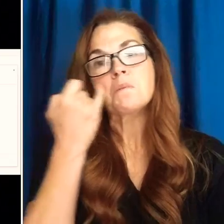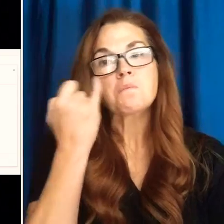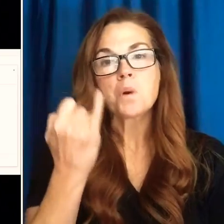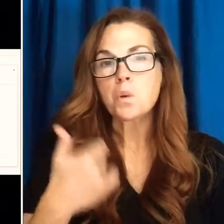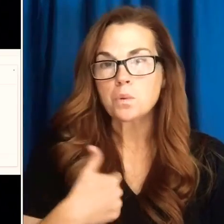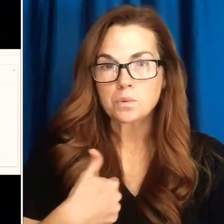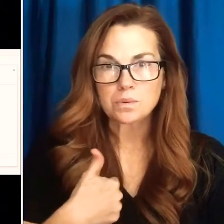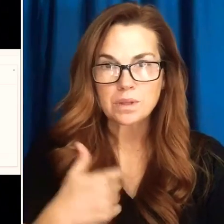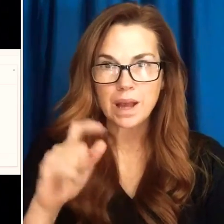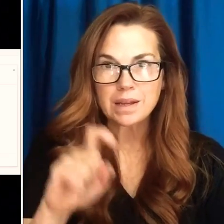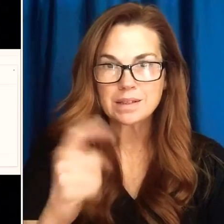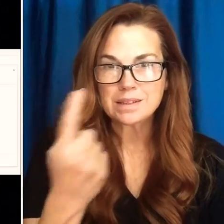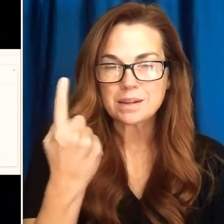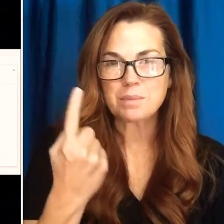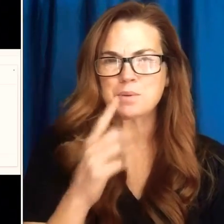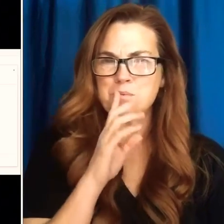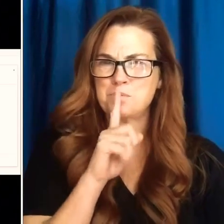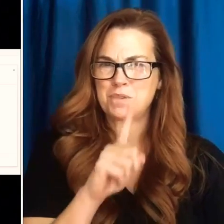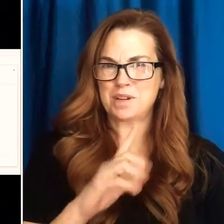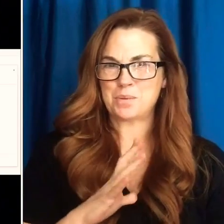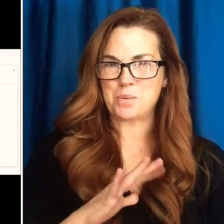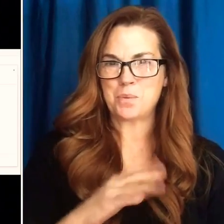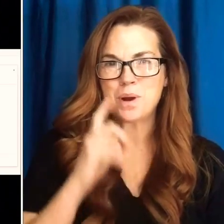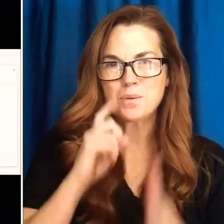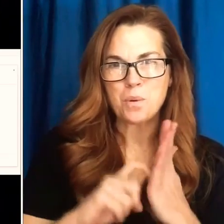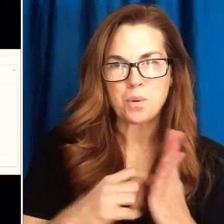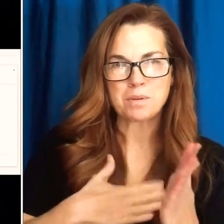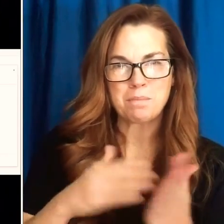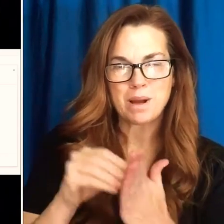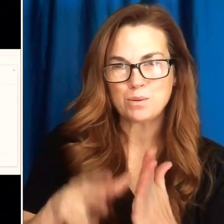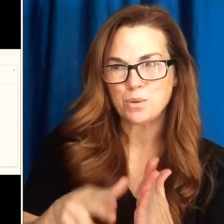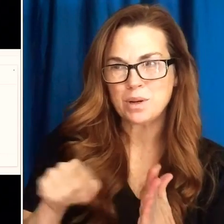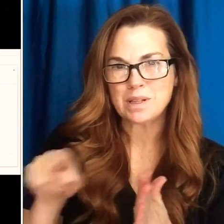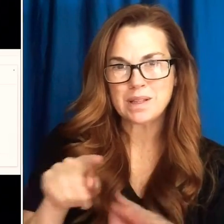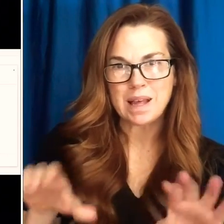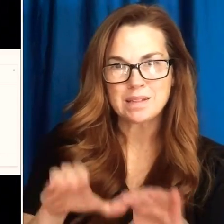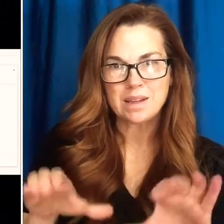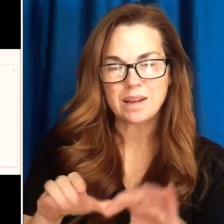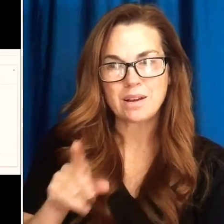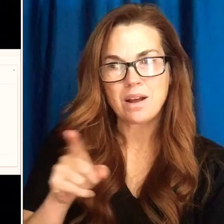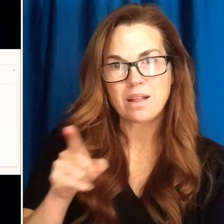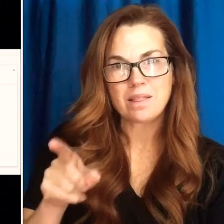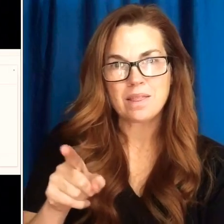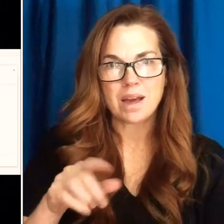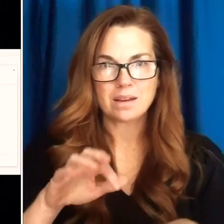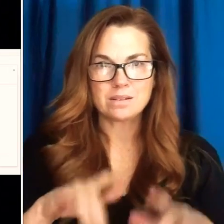cool, I saw my students do this the other day, is they typed in Venn diagram,